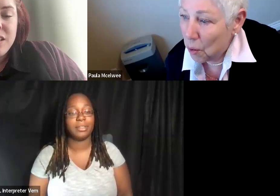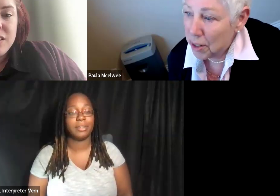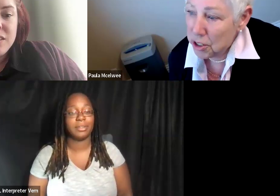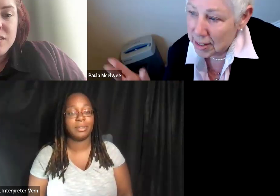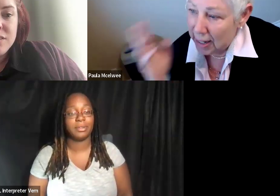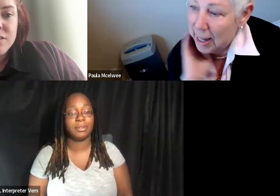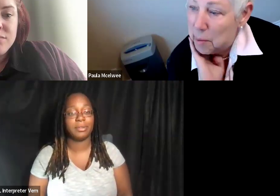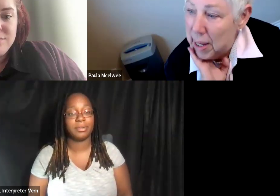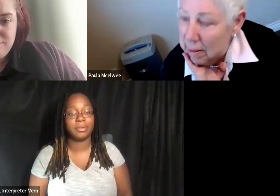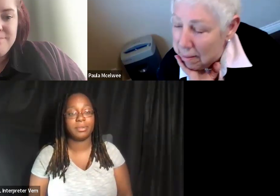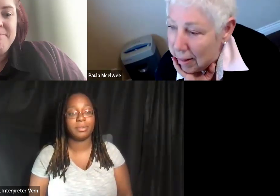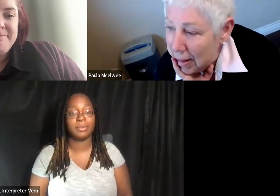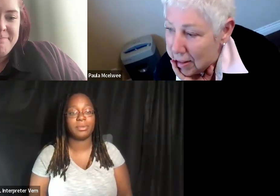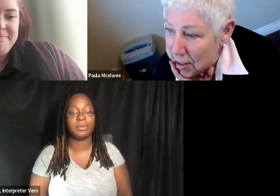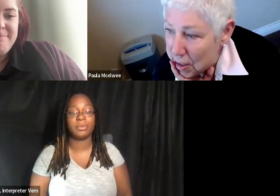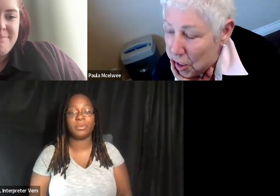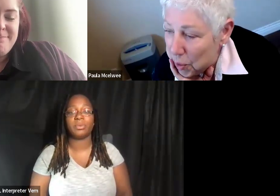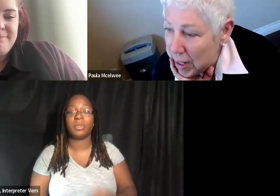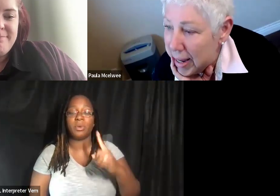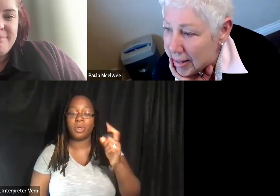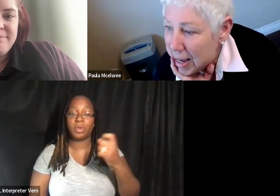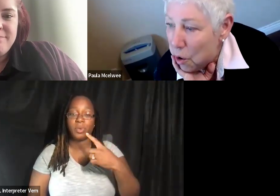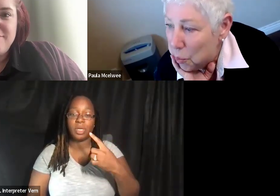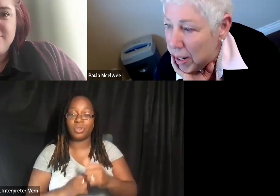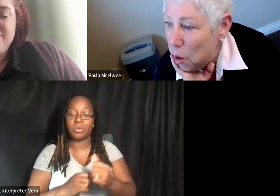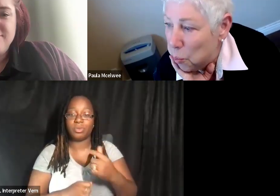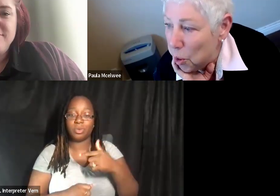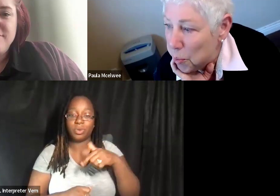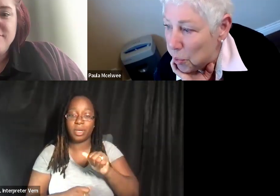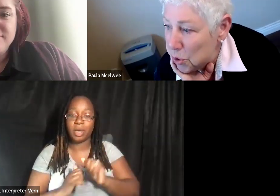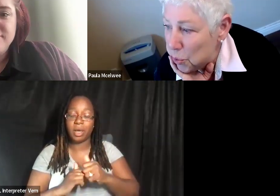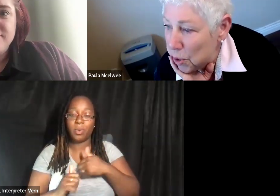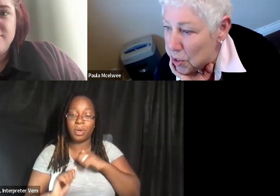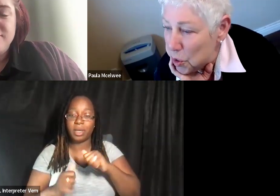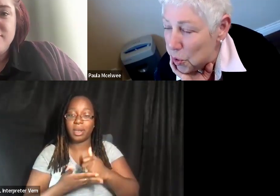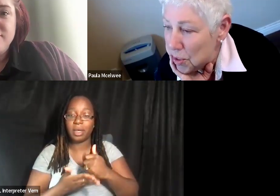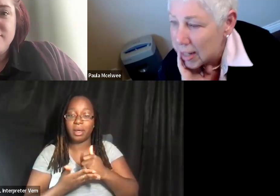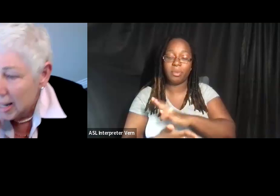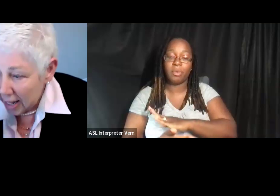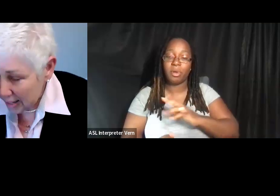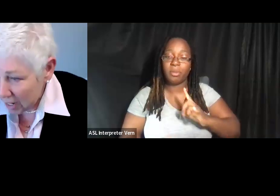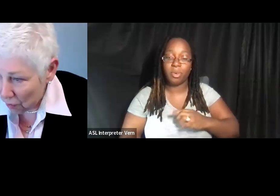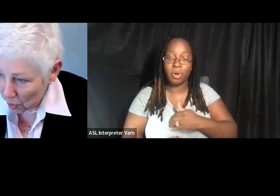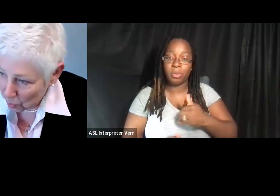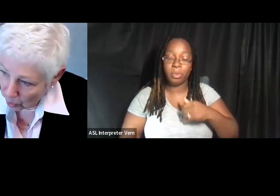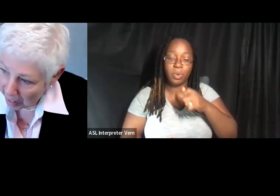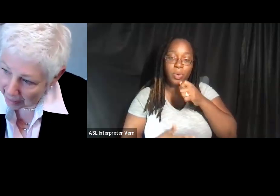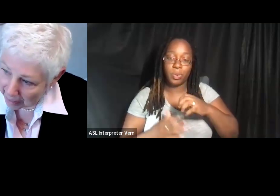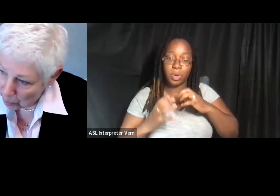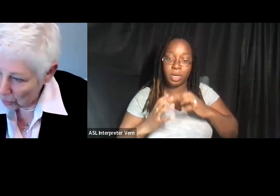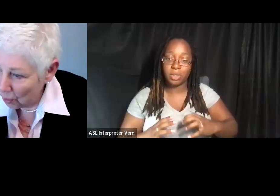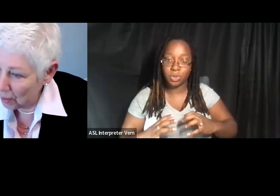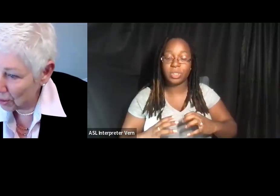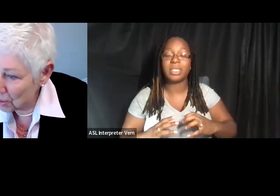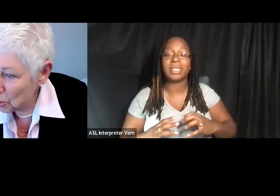One of the questions that came into the Q&A is how can we help board members who are consumers take off their board hat